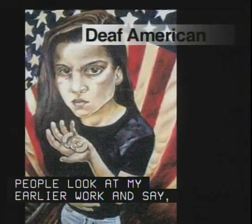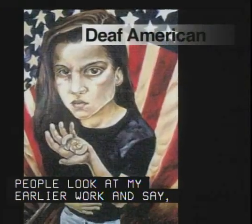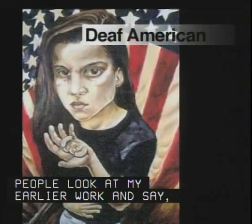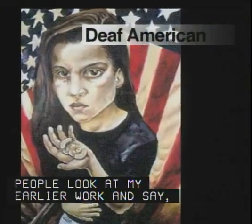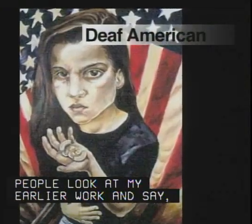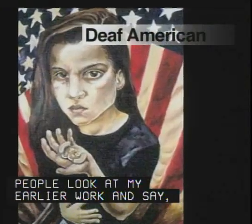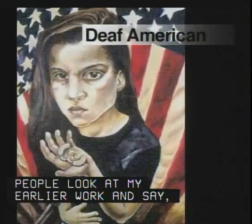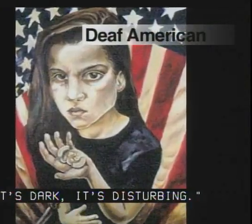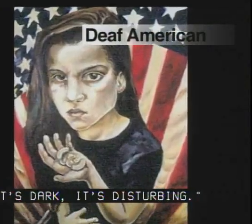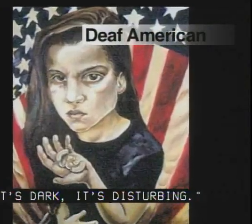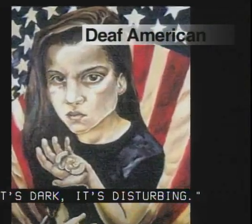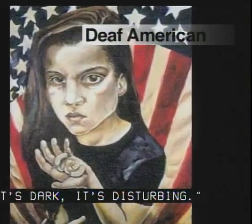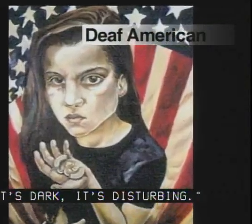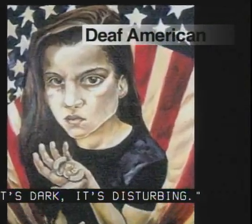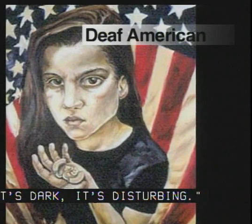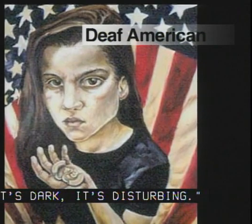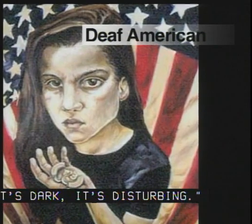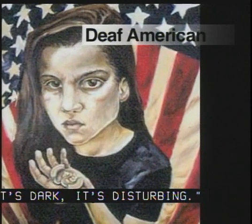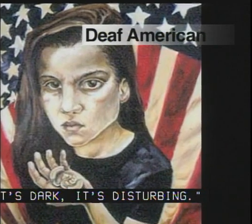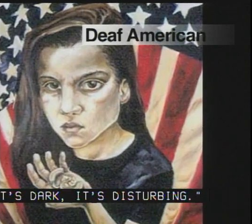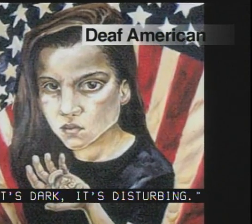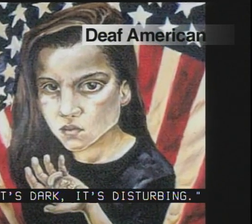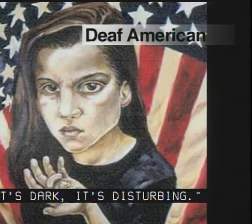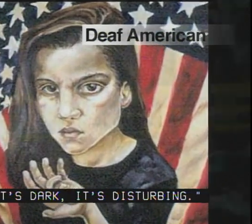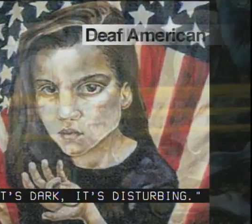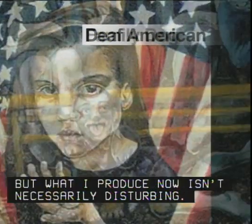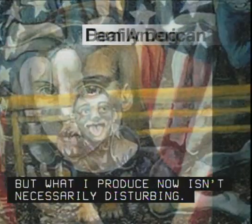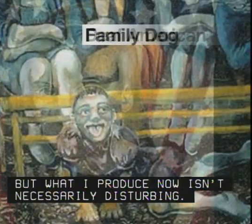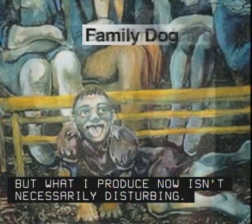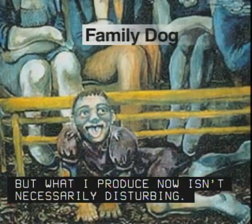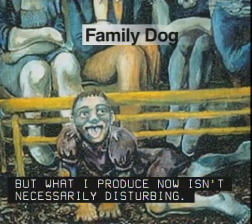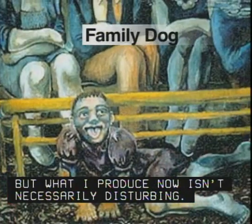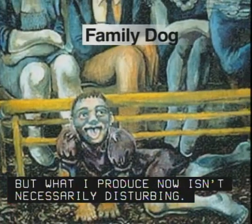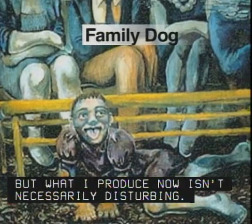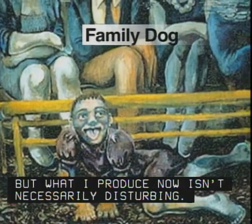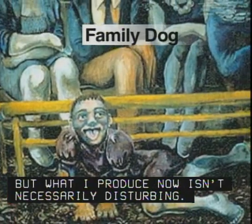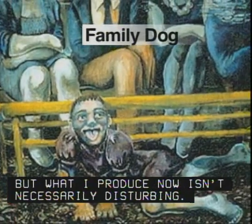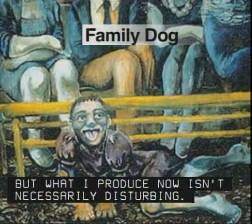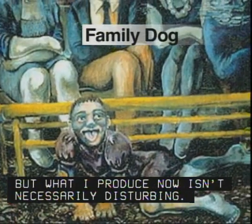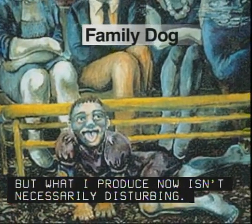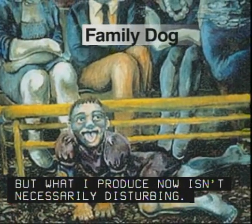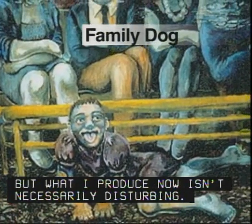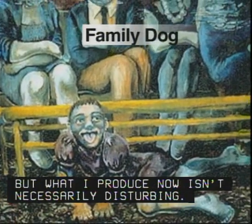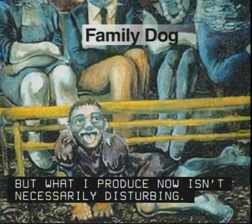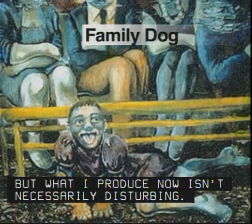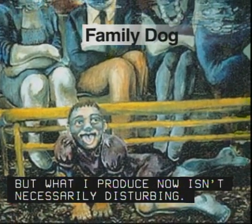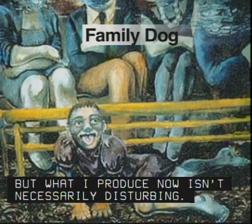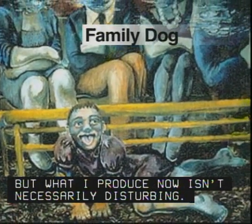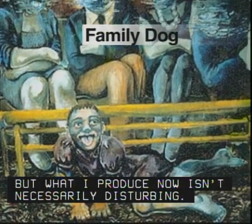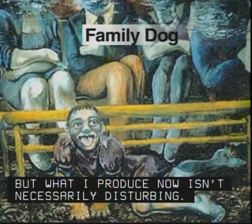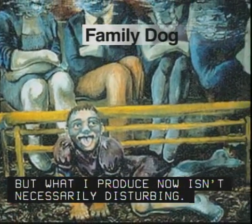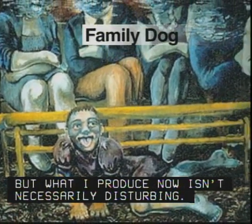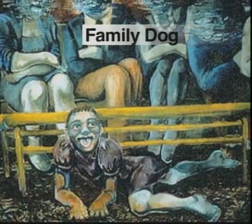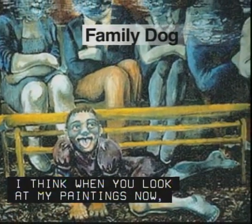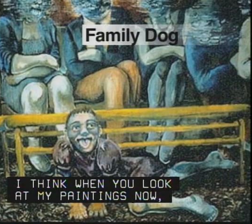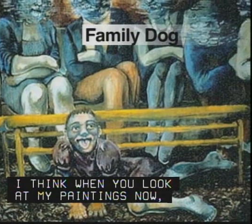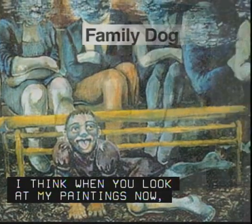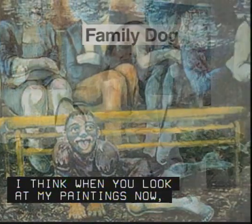earlier work and say, it's dark, it's disturbing. But what I produce now isn't necessarily disturbing. I think when you look at